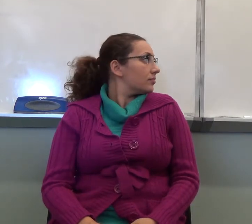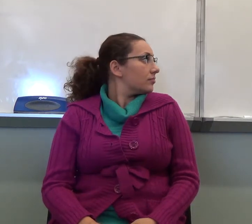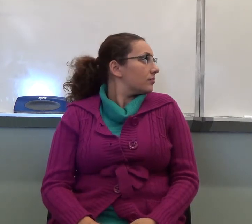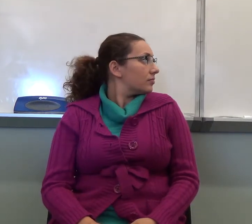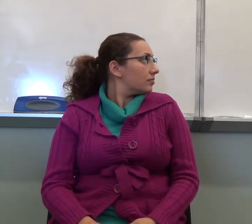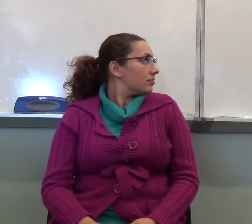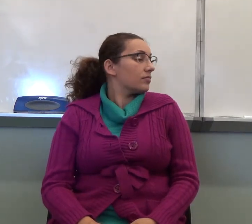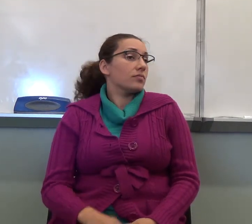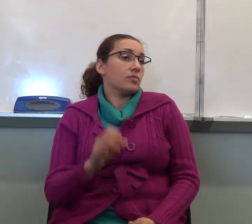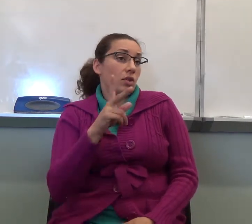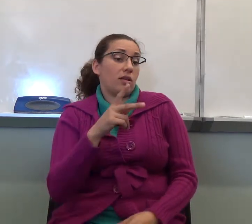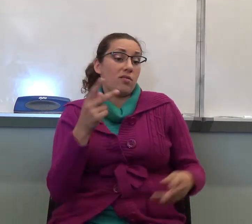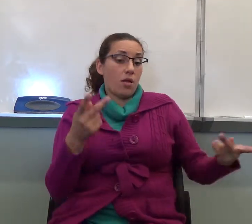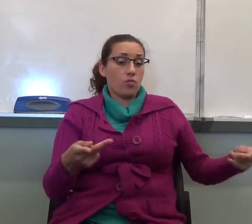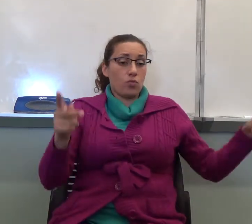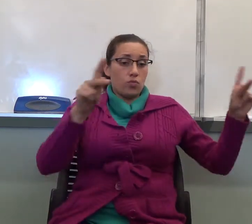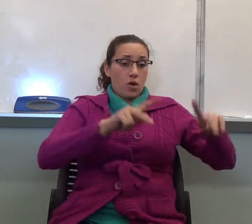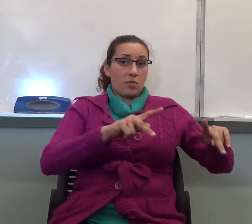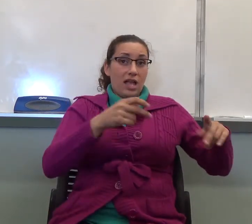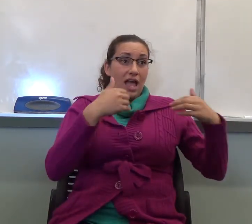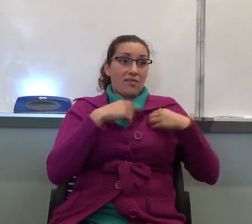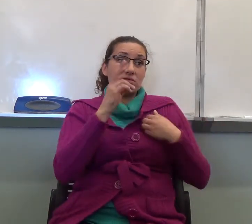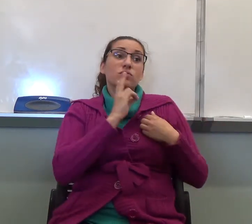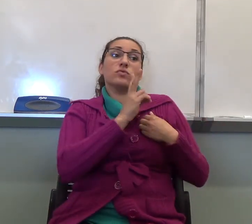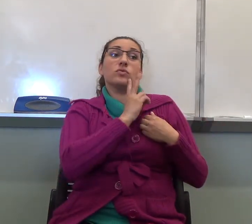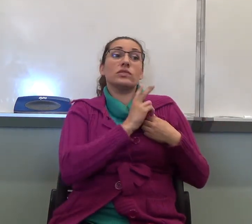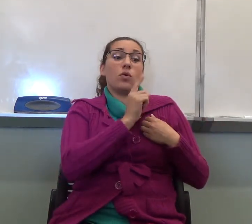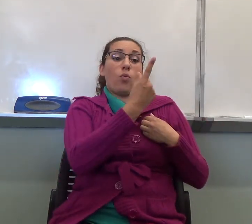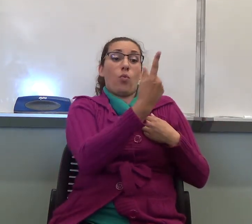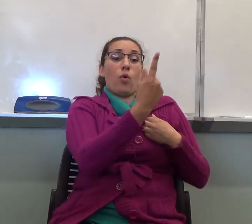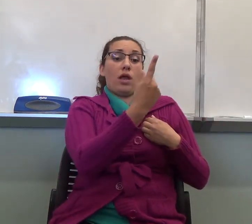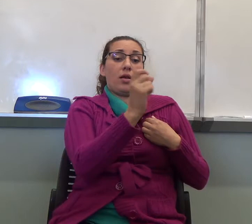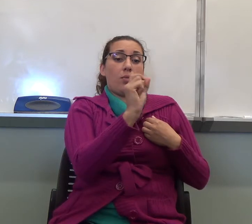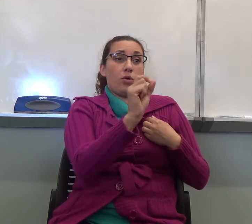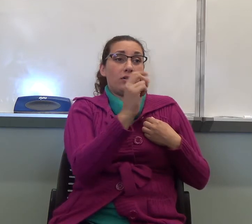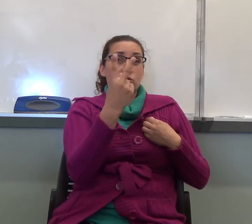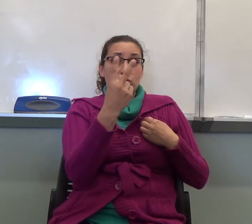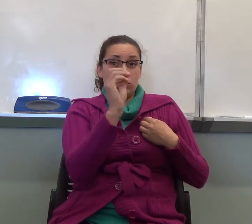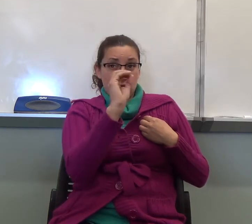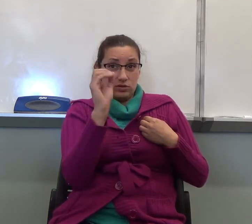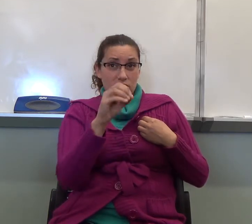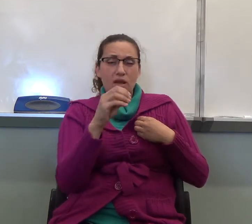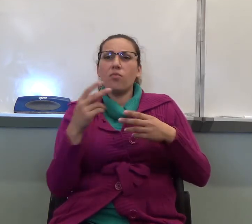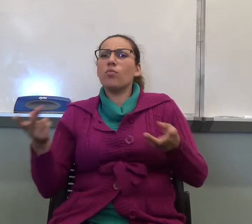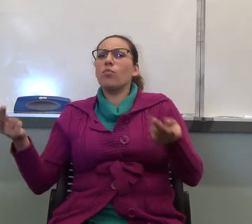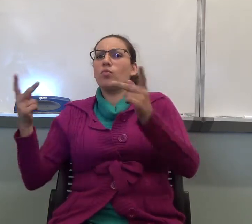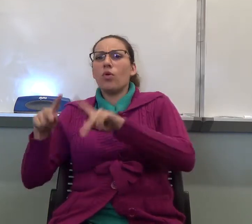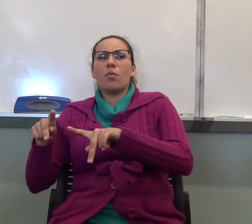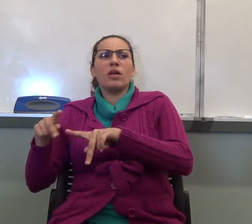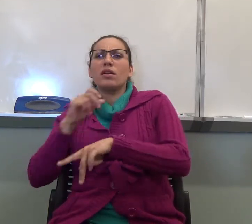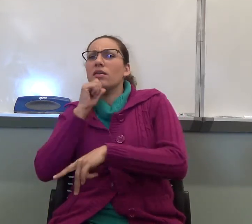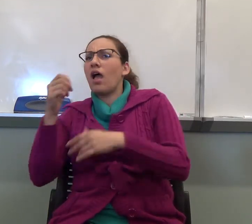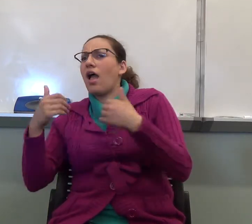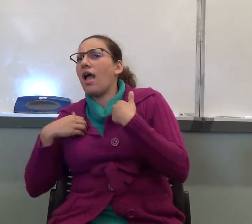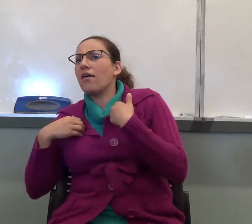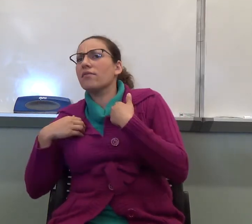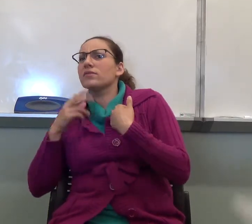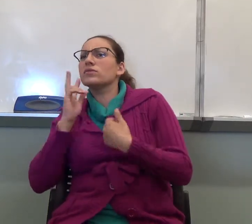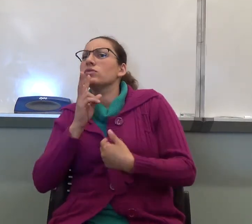If the probability of having twins is 1.2%, what is the probability of not having twins?